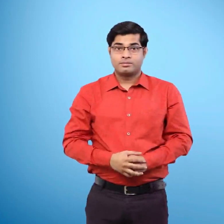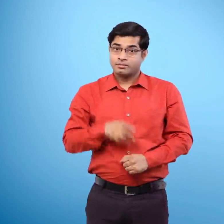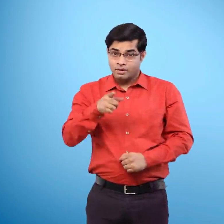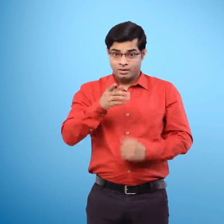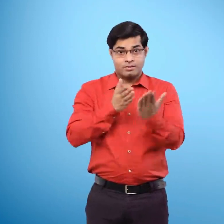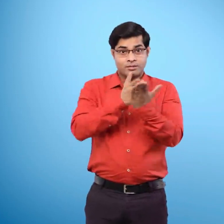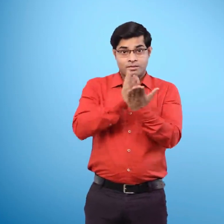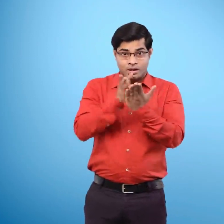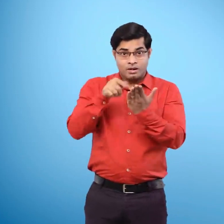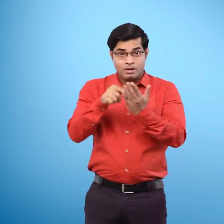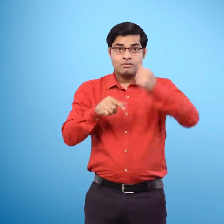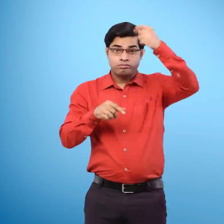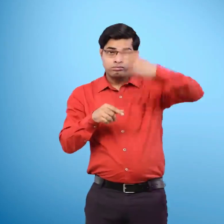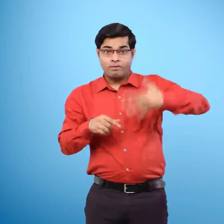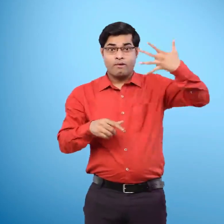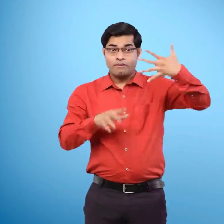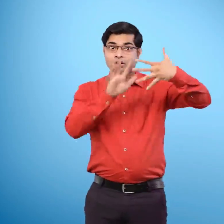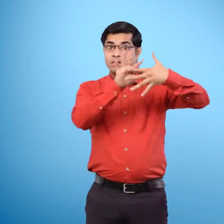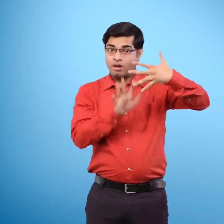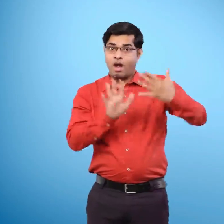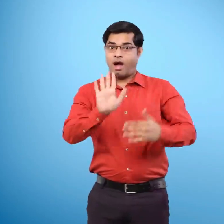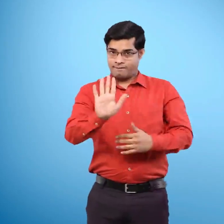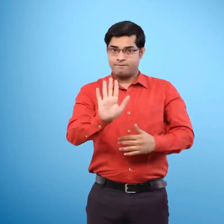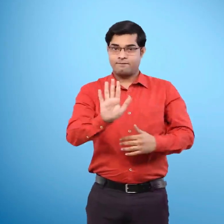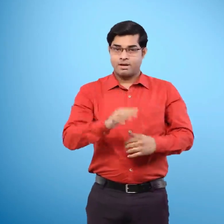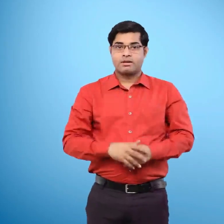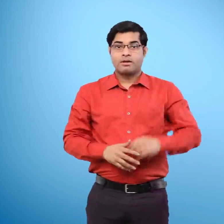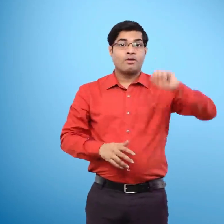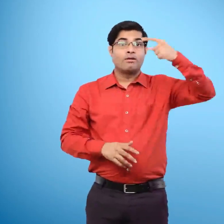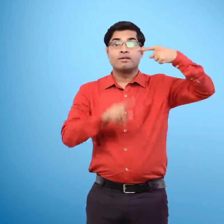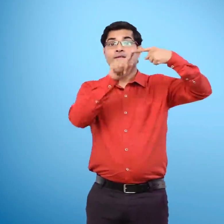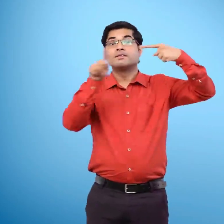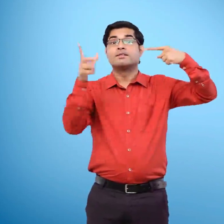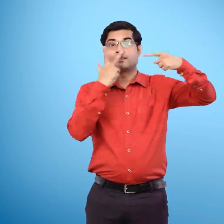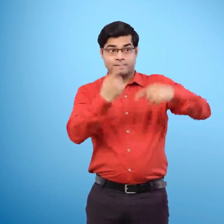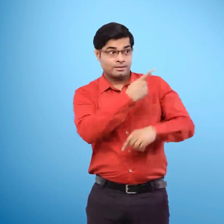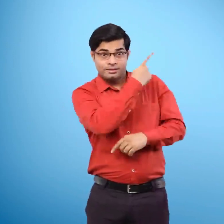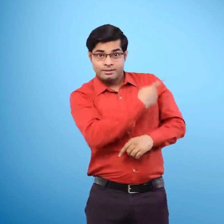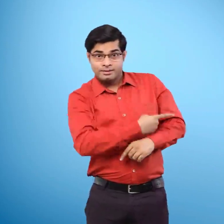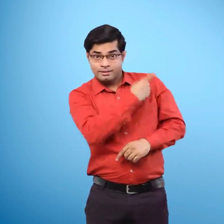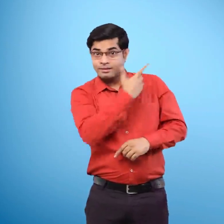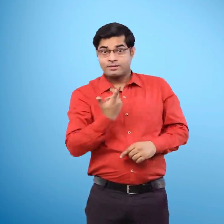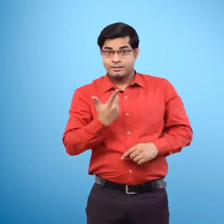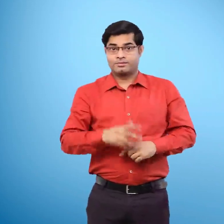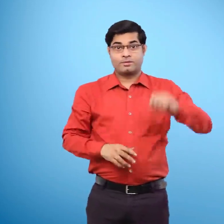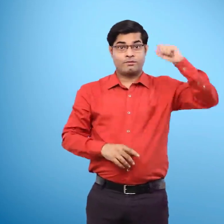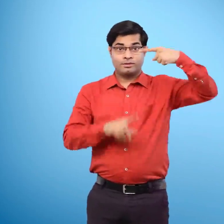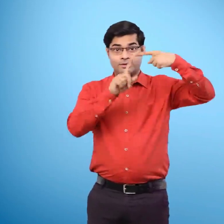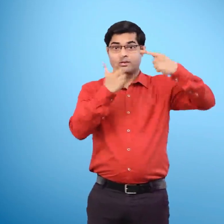There are 5 leafy patterns on this page. Pattern 1. The stem of leaf is